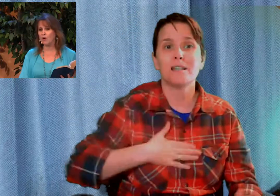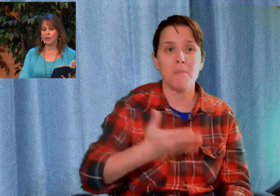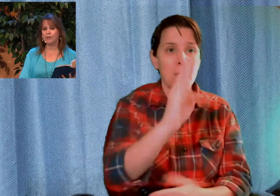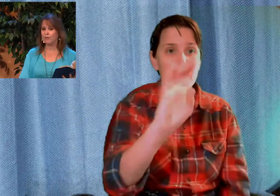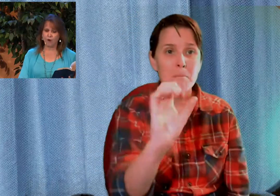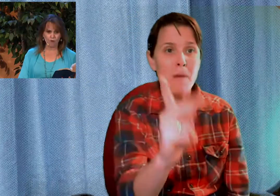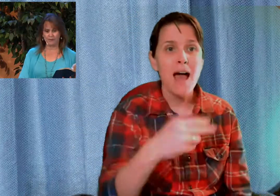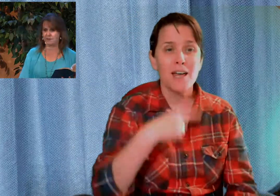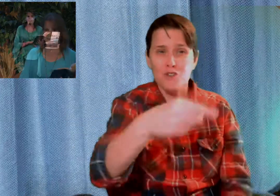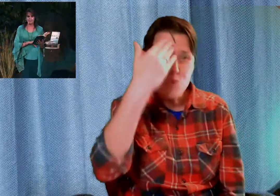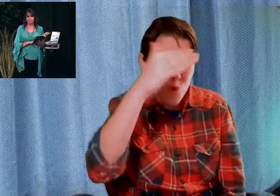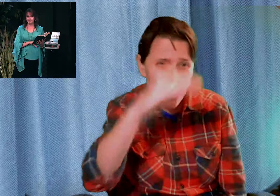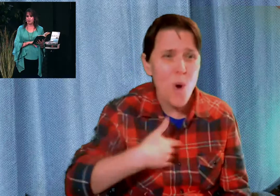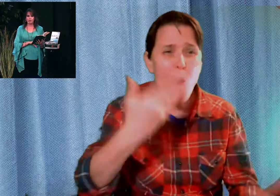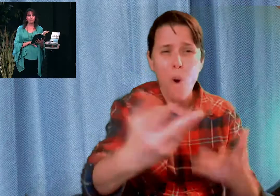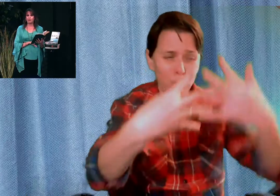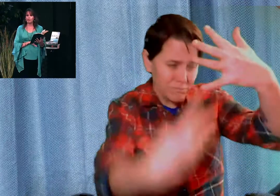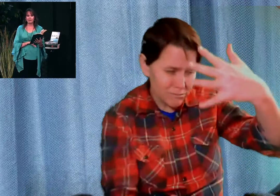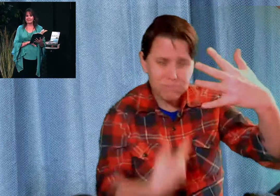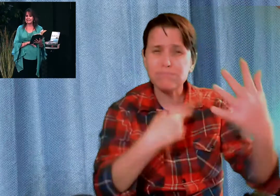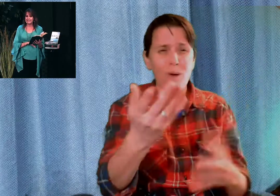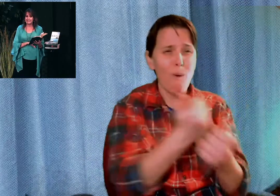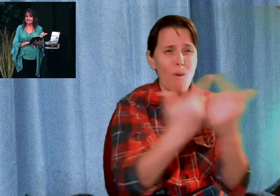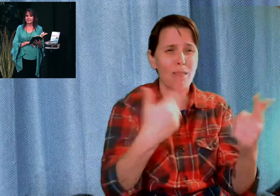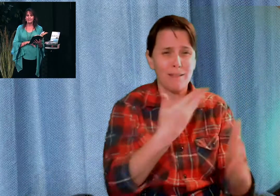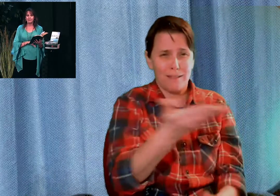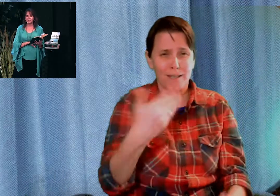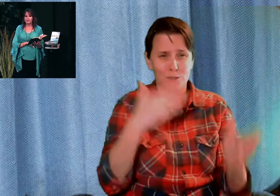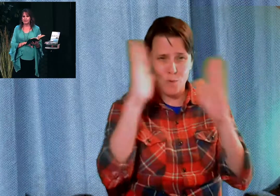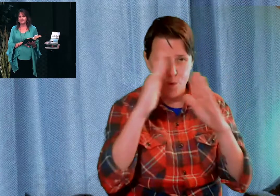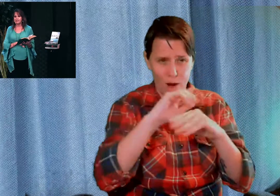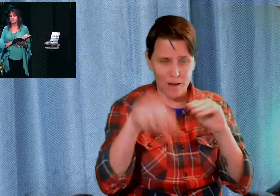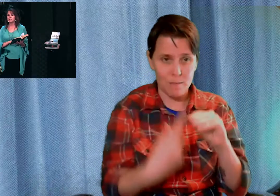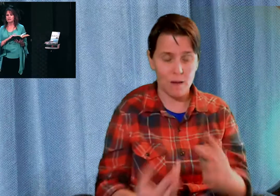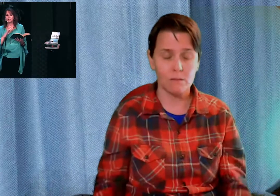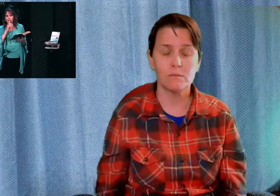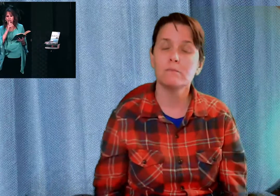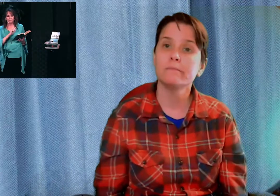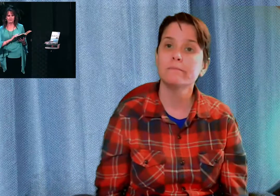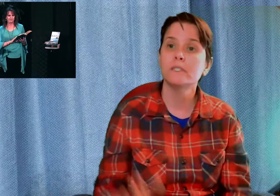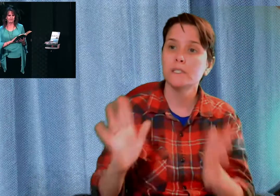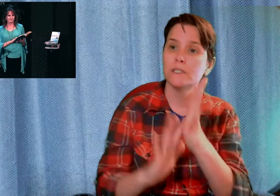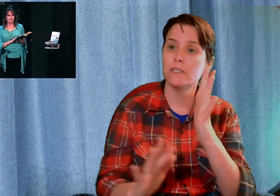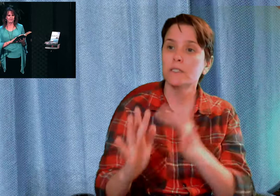don't know what the things I have to worry about. You have no idea. Jesus says,